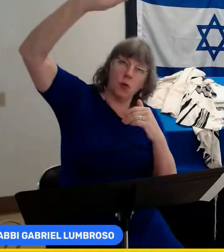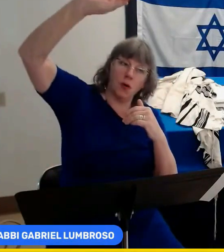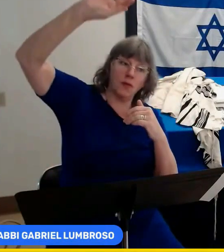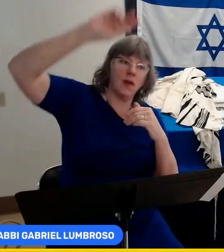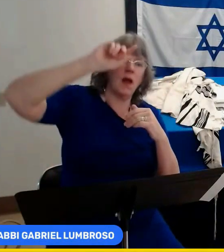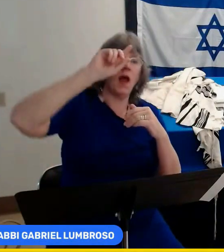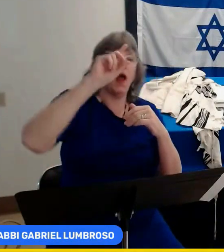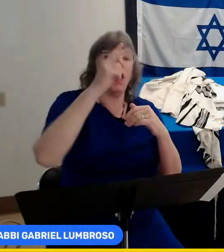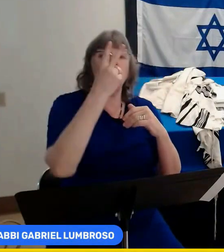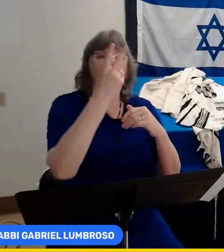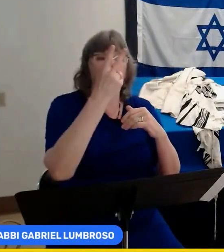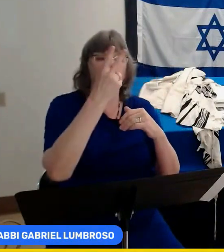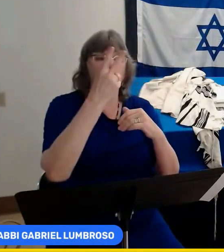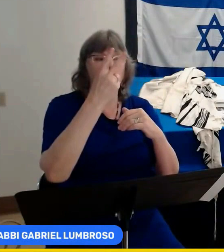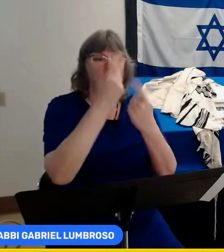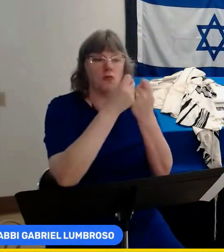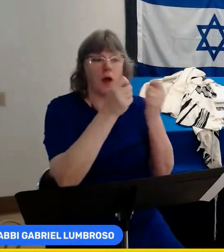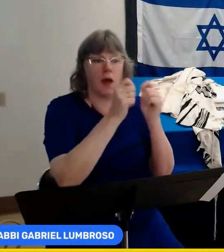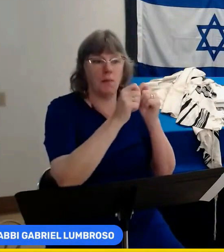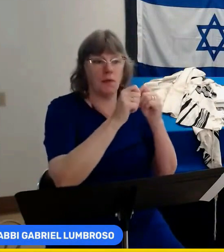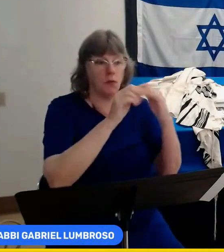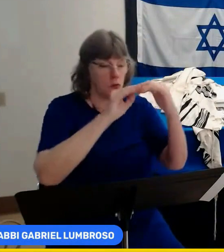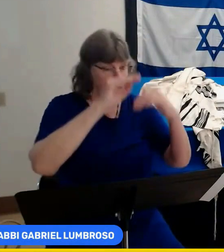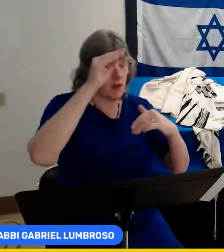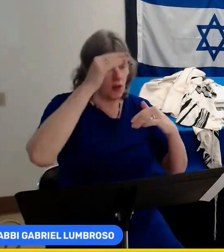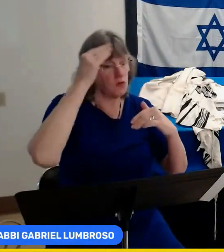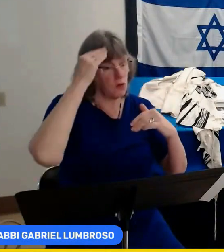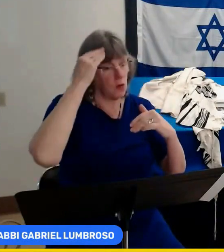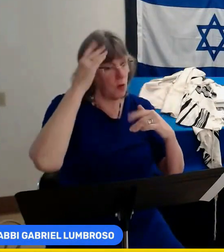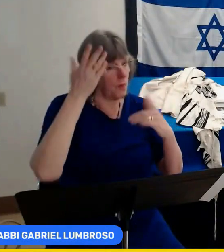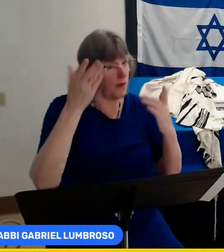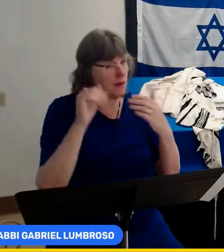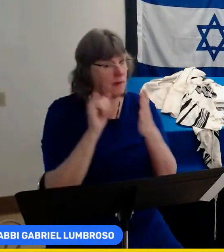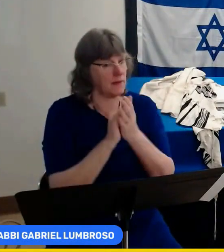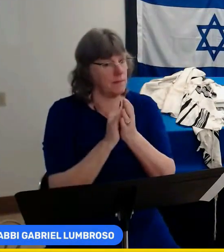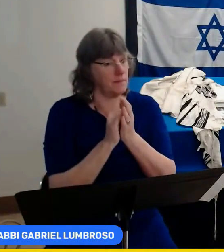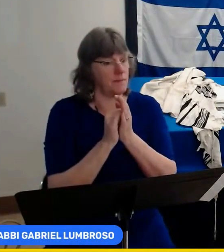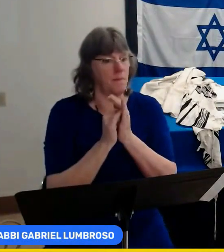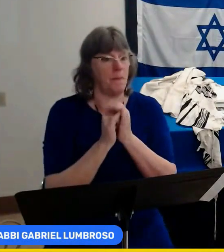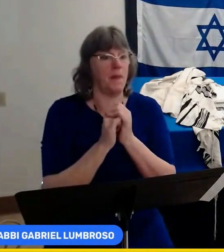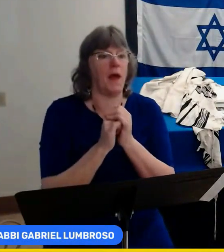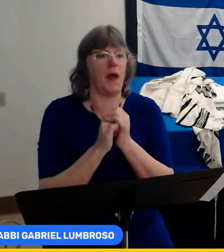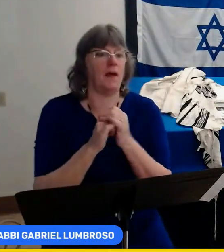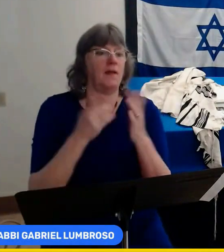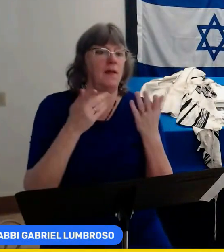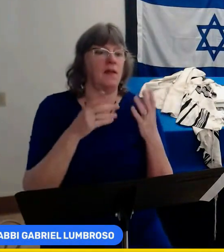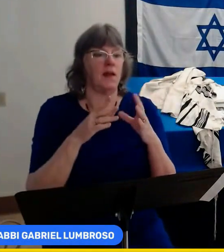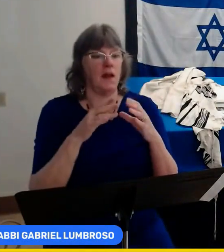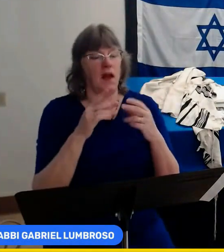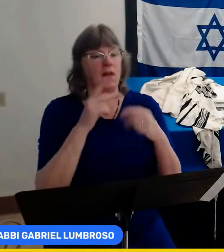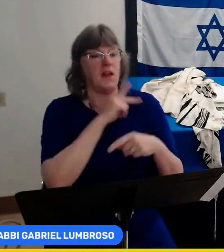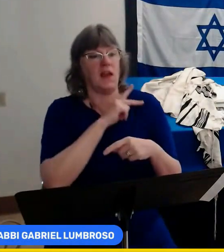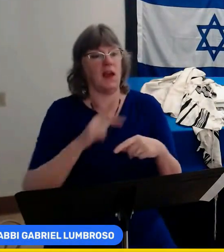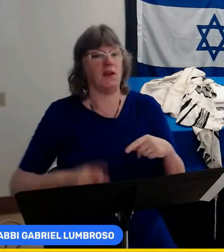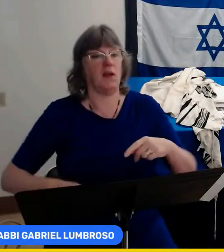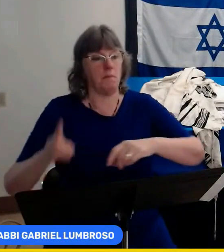Yet what did they get? 70 years captivity in the time of destroyed, and a chance to come back and rebuild it